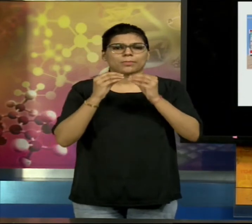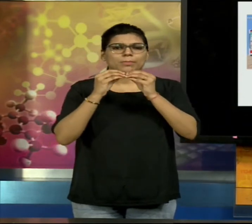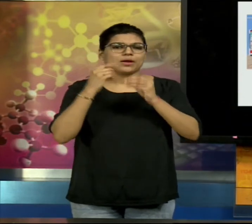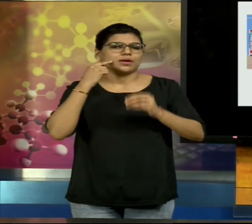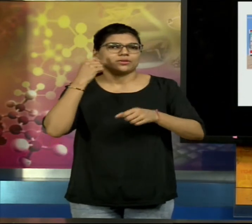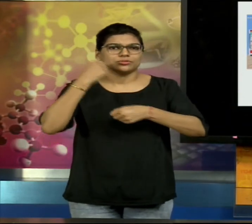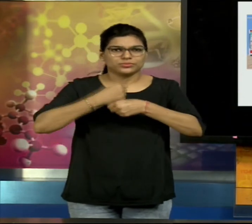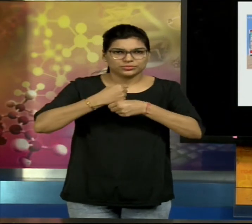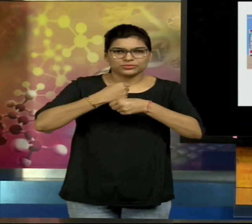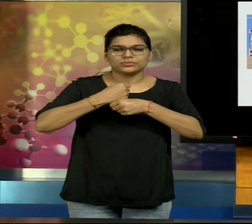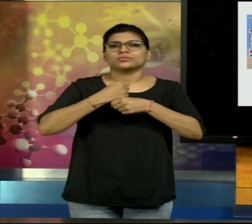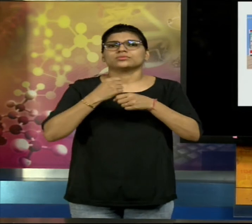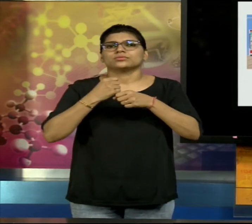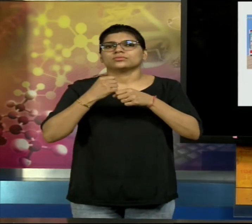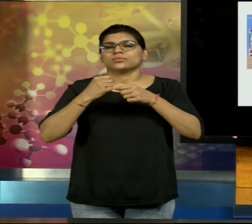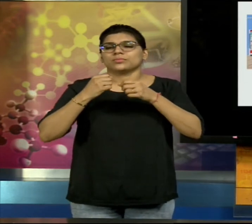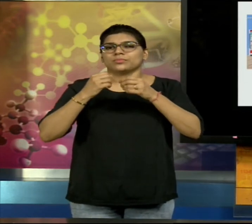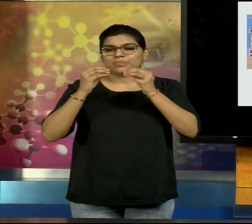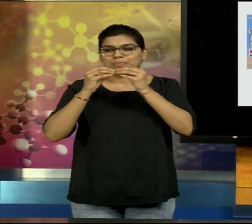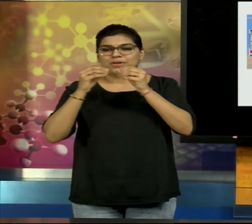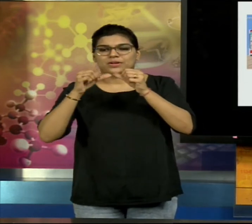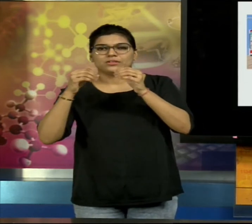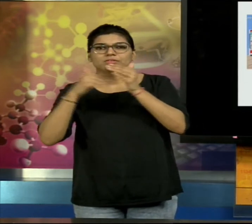Super bazaar. You all must have seen,